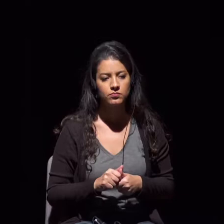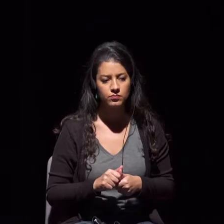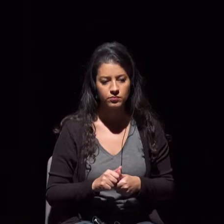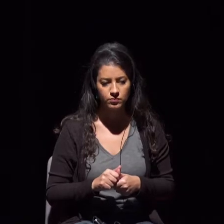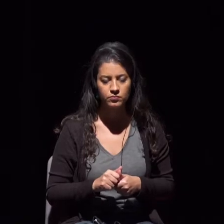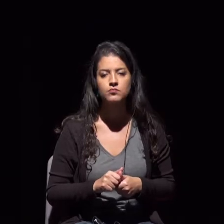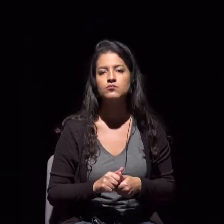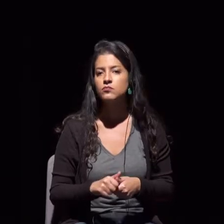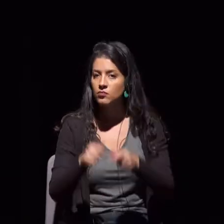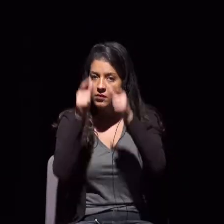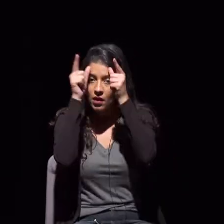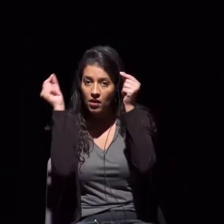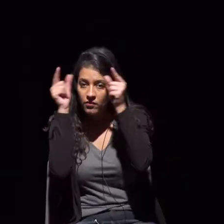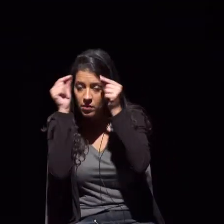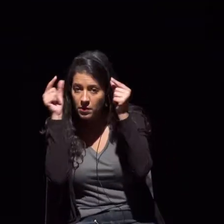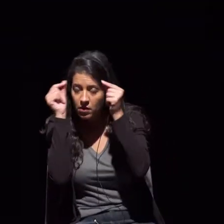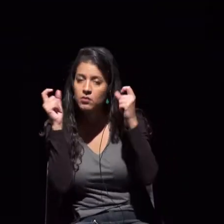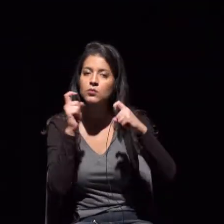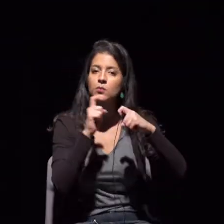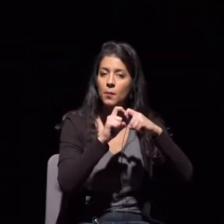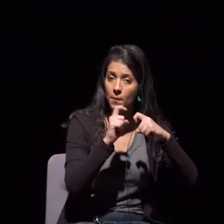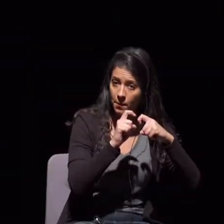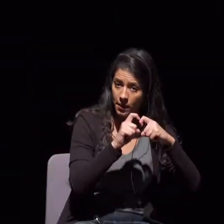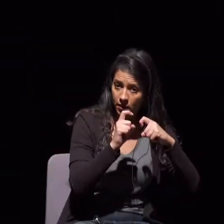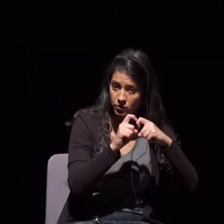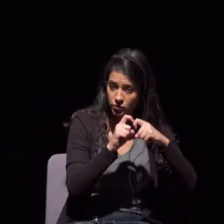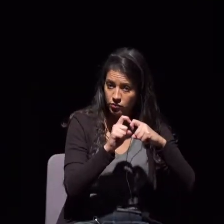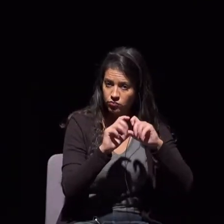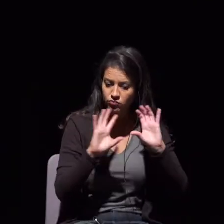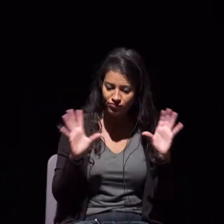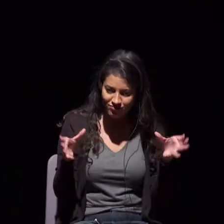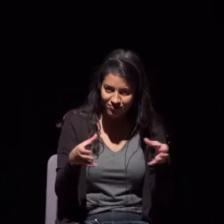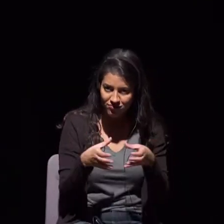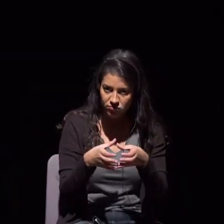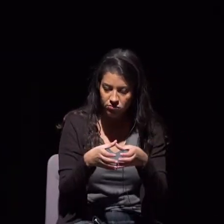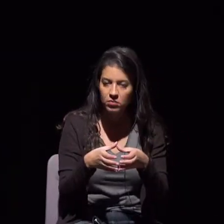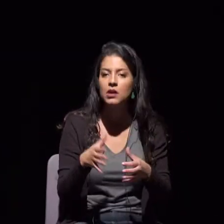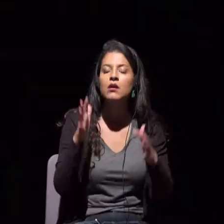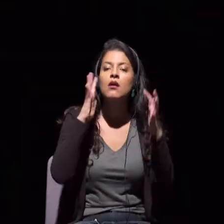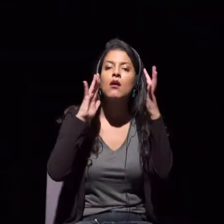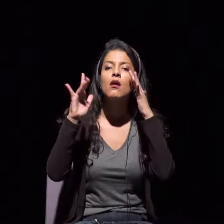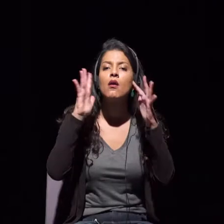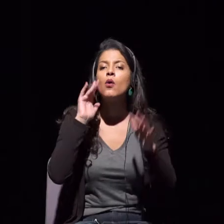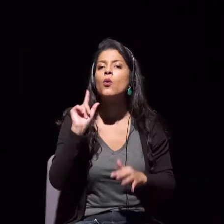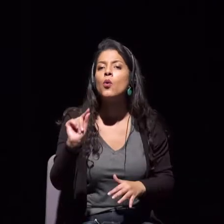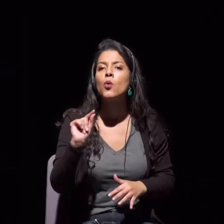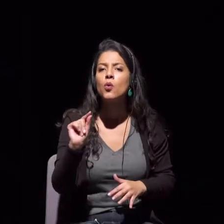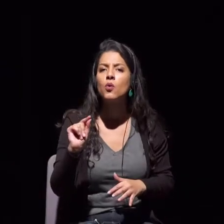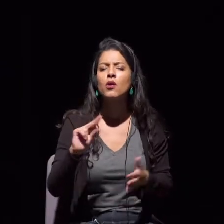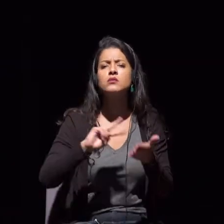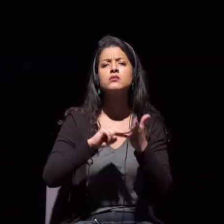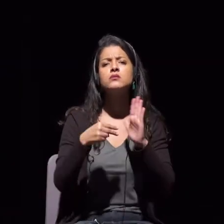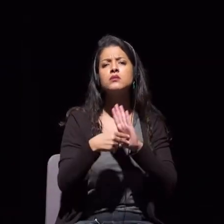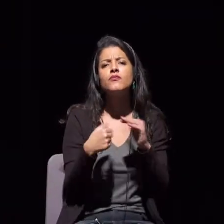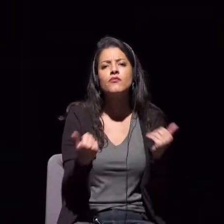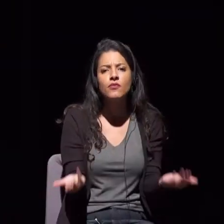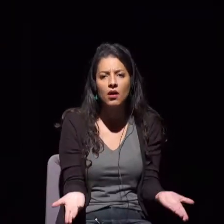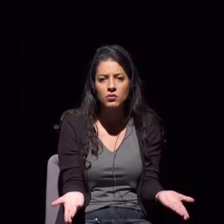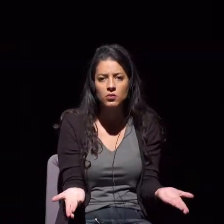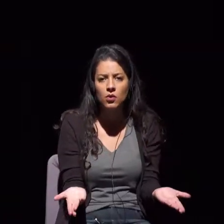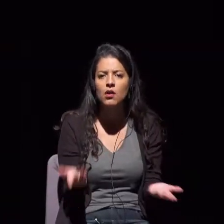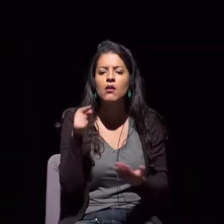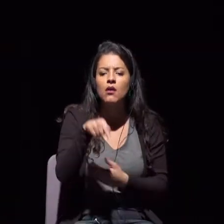nurses, doctors, just in terms of thinking about what does it mean? What kind of memorials would you like to see in the city? You know, what are some of